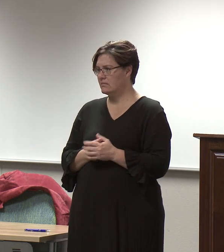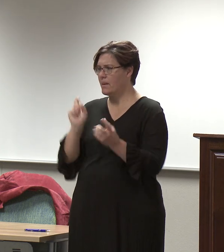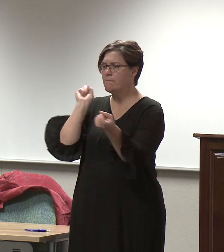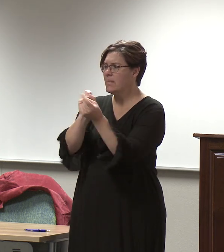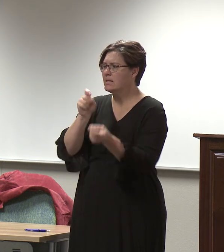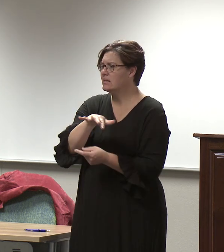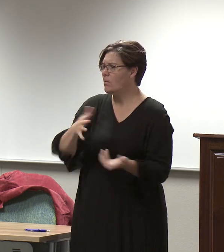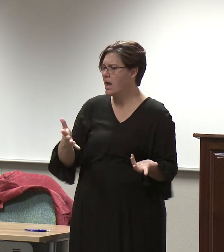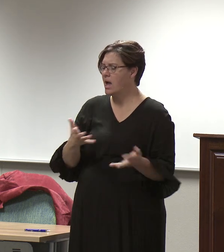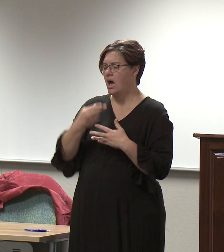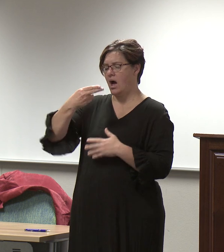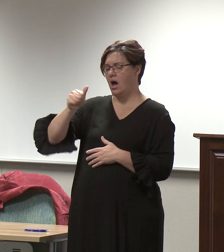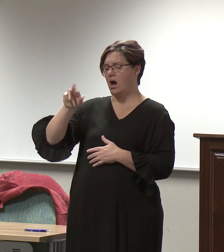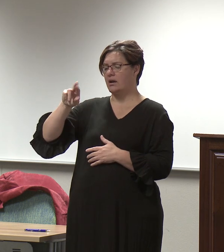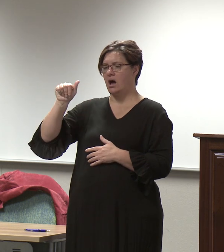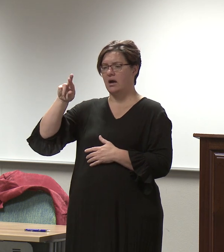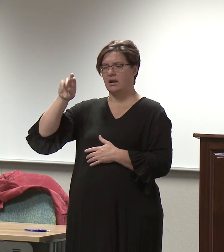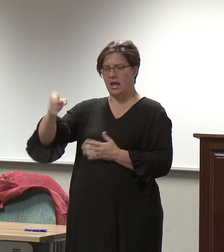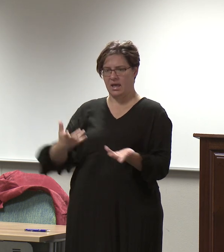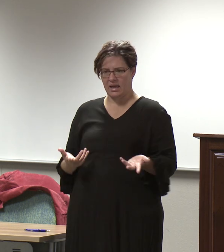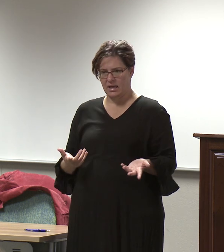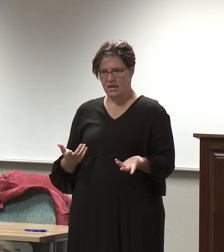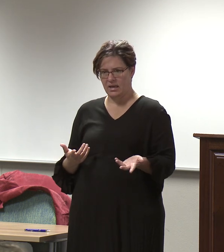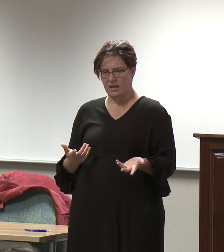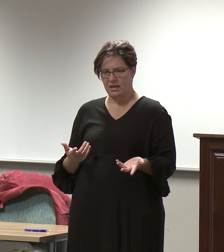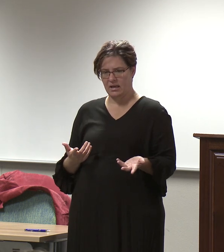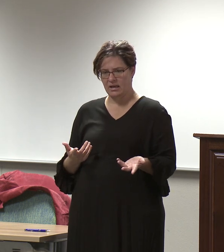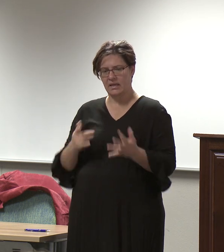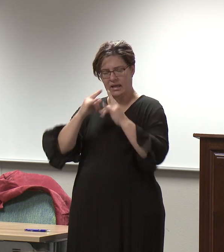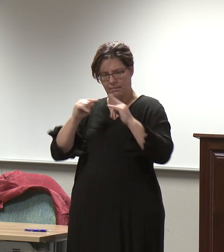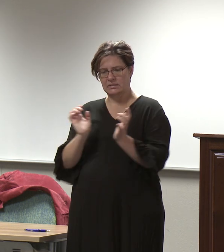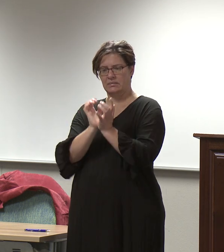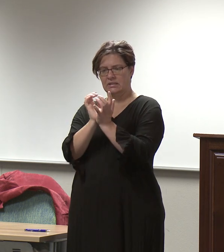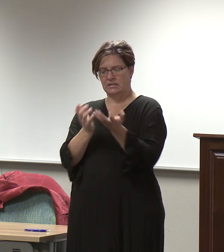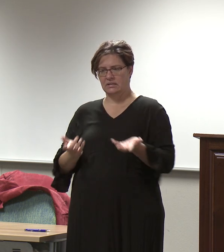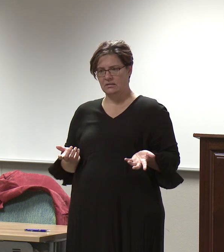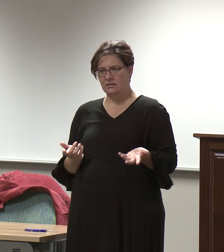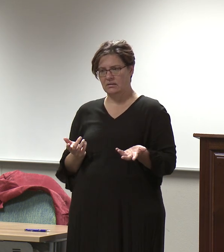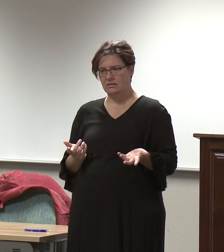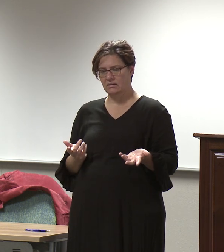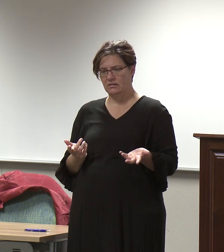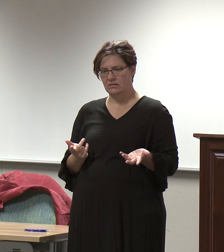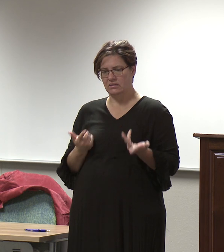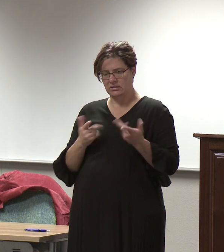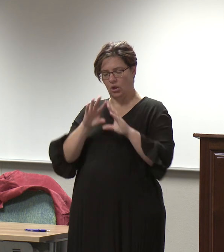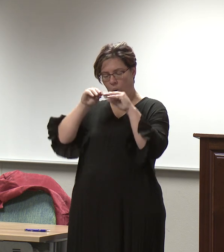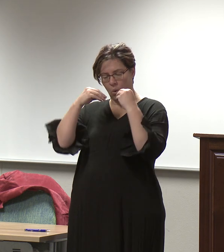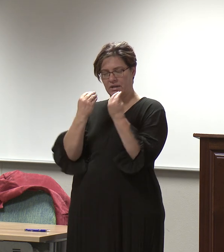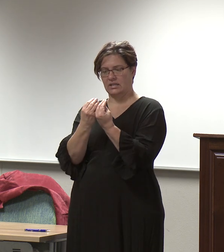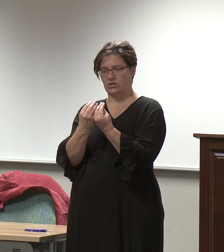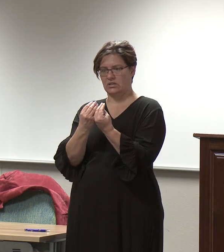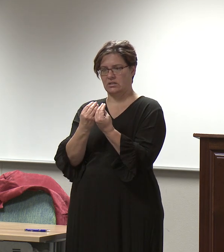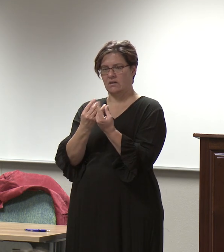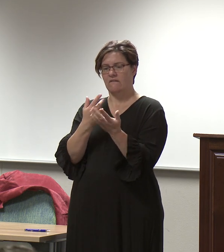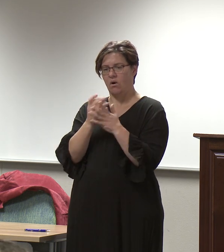them? In Harare, in the meeting of Via Campesina. Because as you know, the Via Campesina, which is the organization